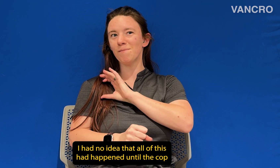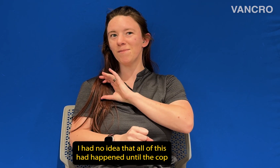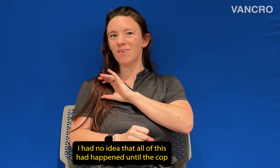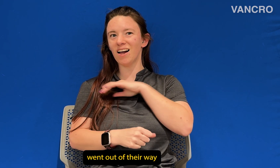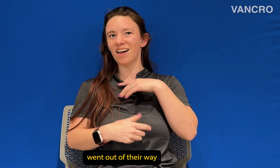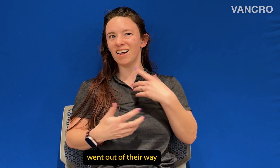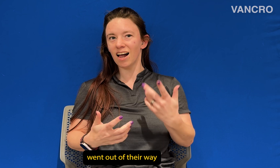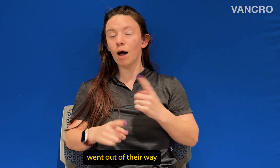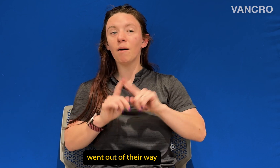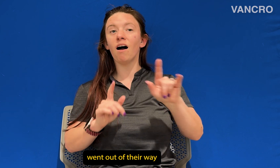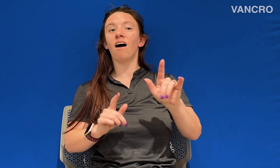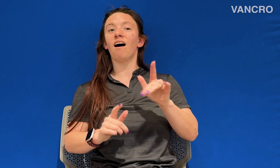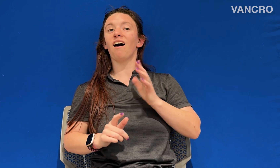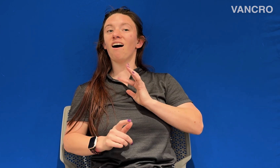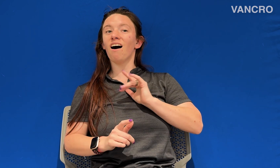cop went out of their way